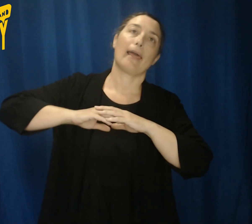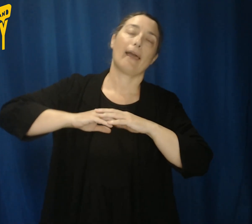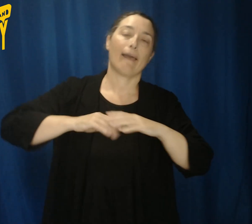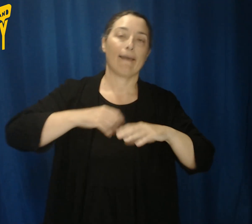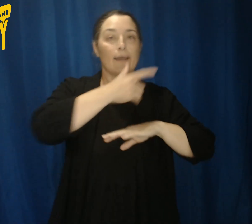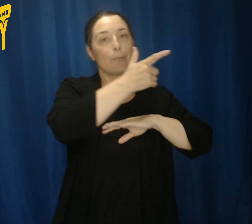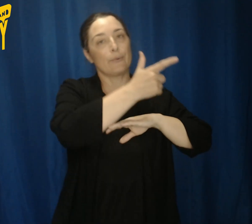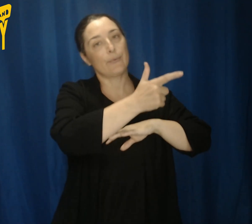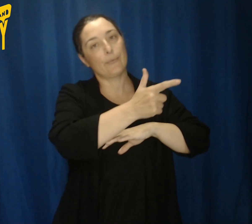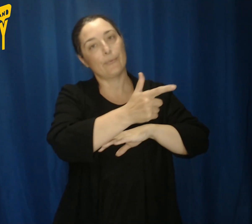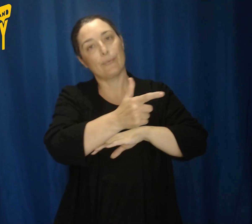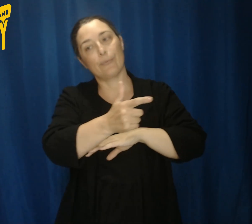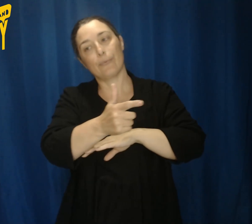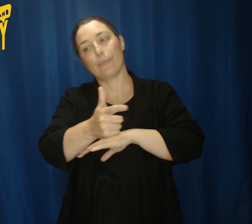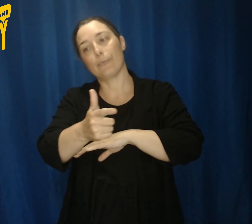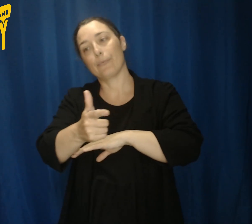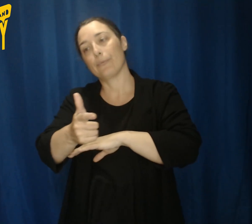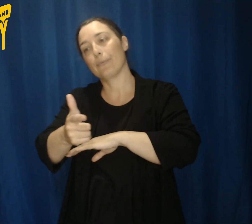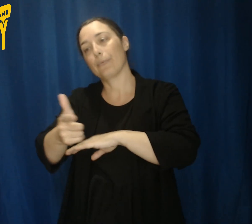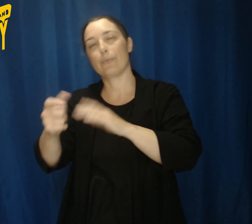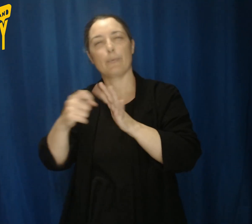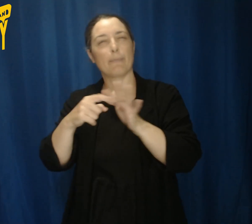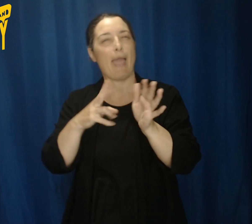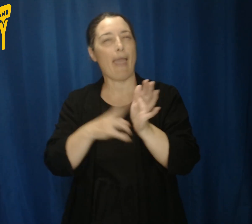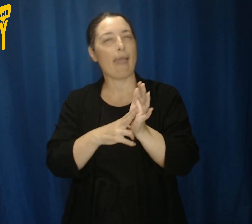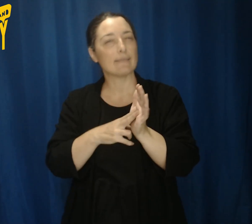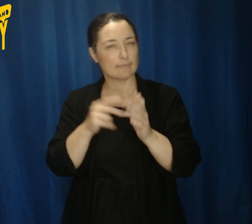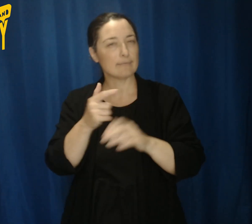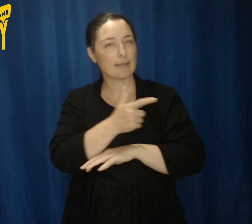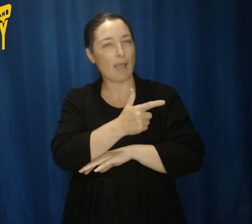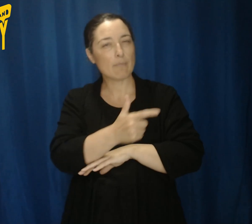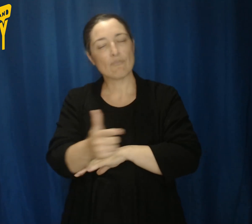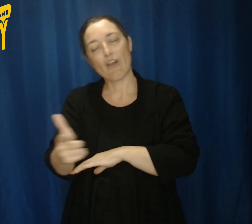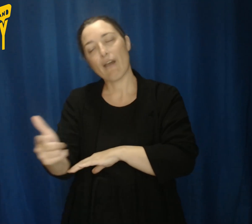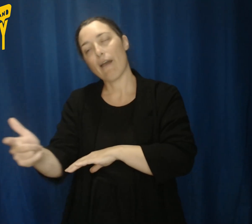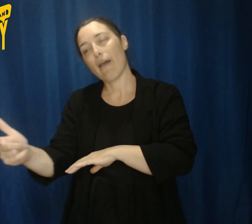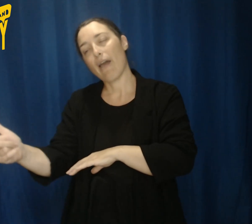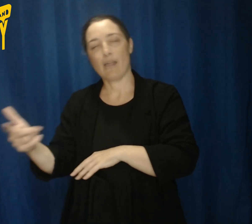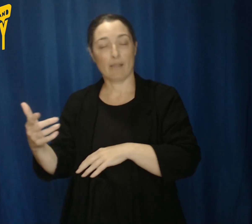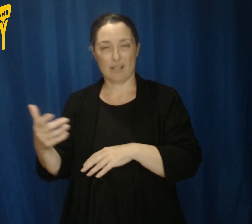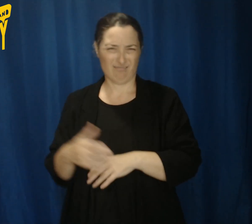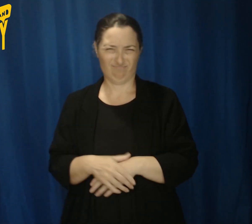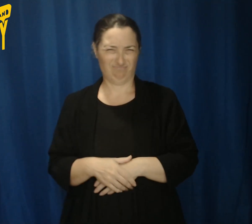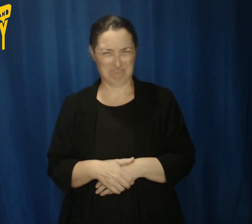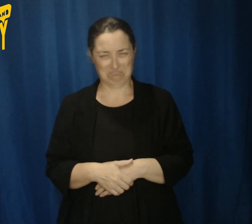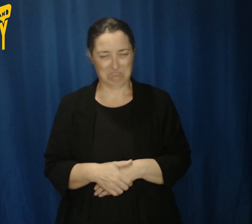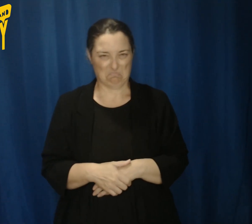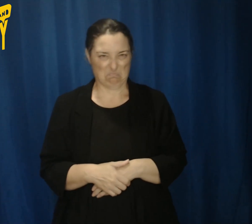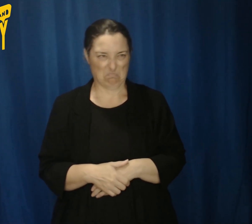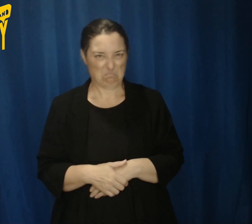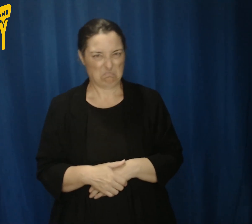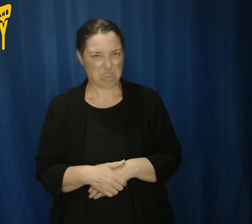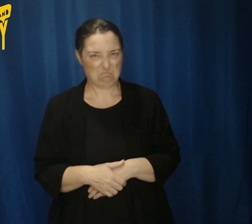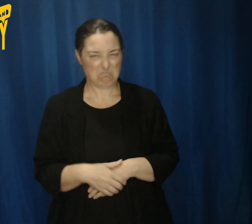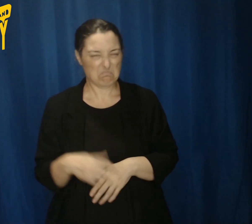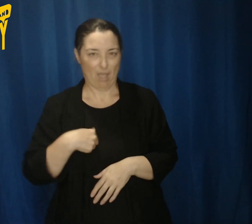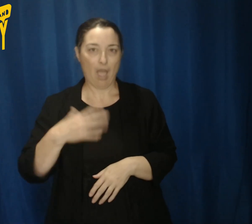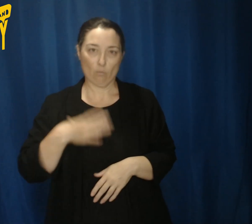called camera panning, blah, blah, blah, blah, blah. I don't like that. I like things to keep moving. I've been